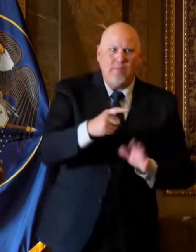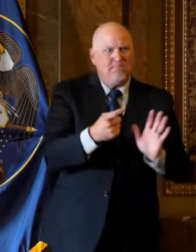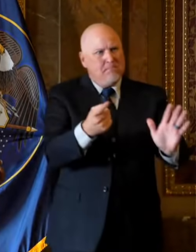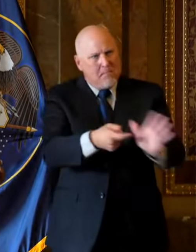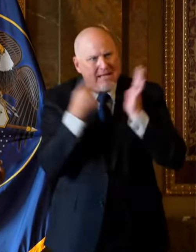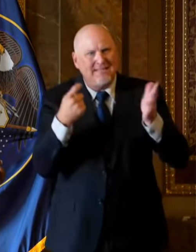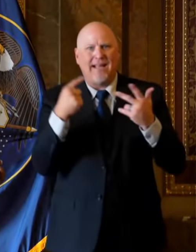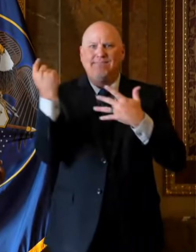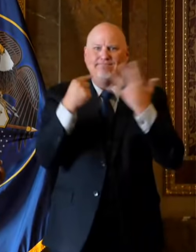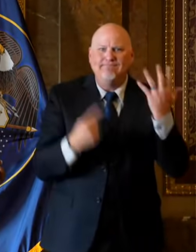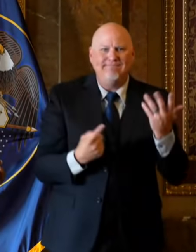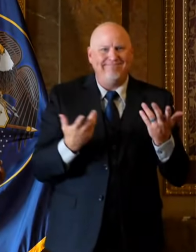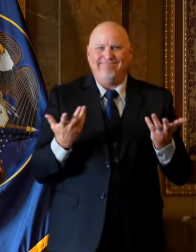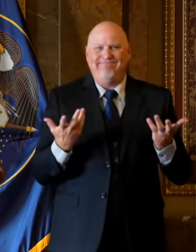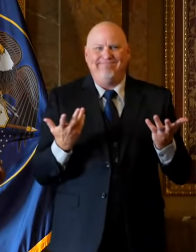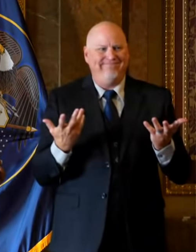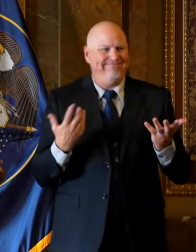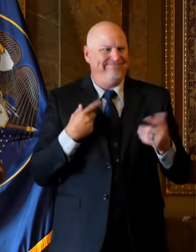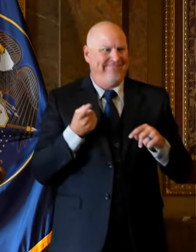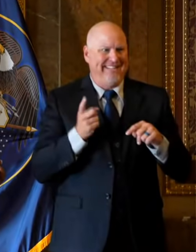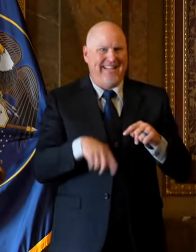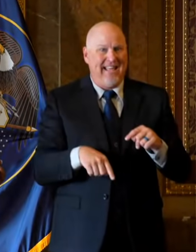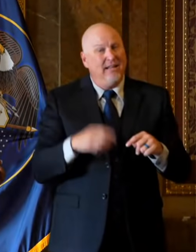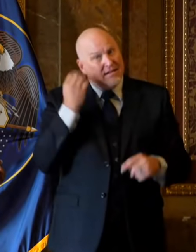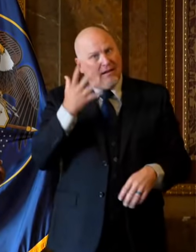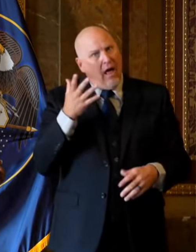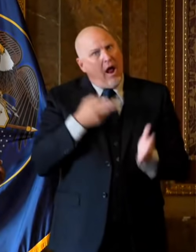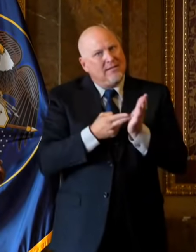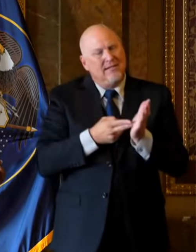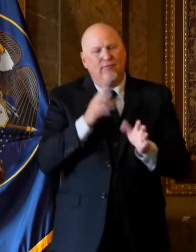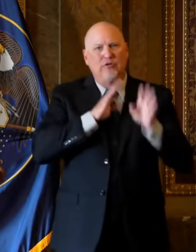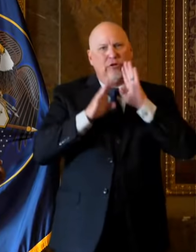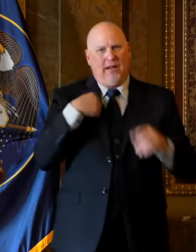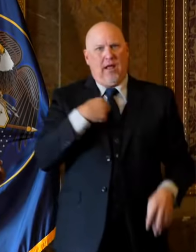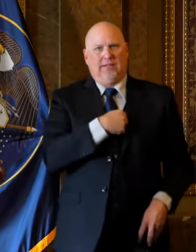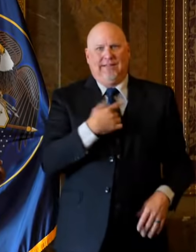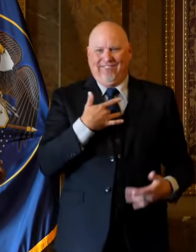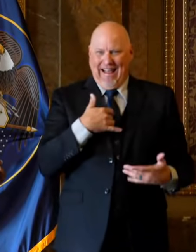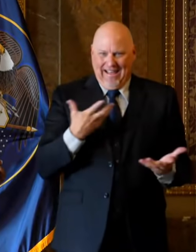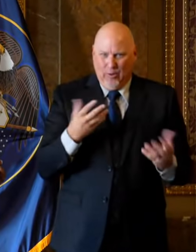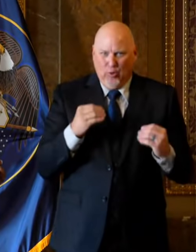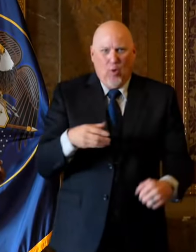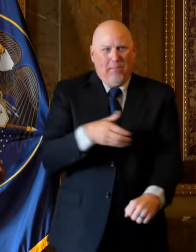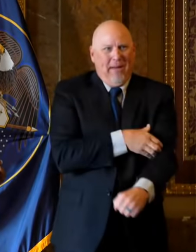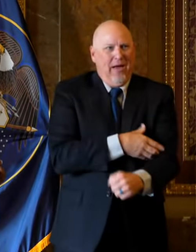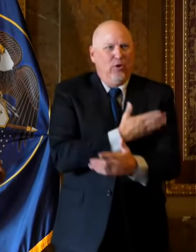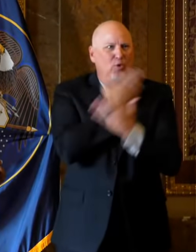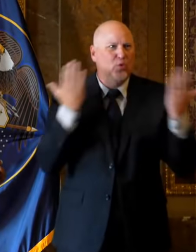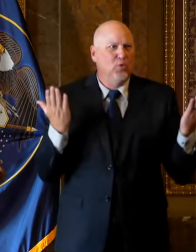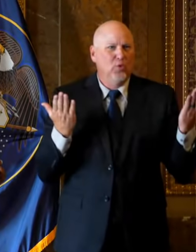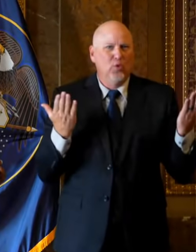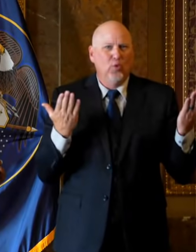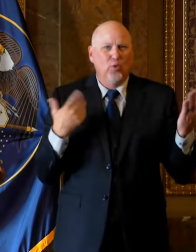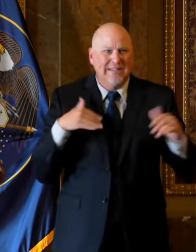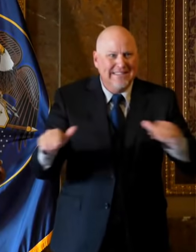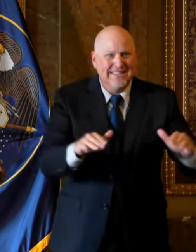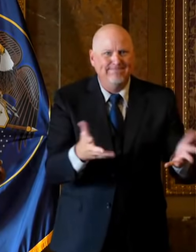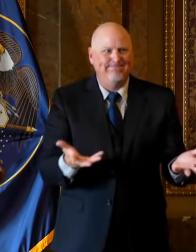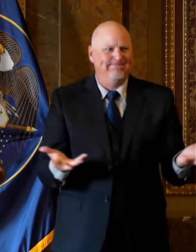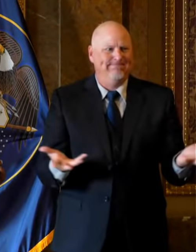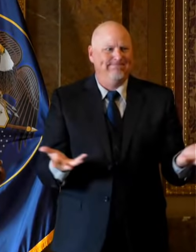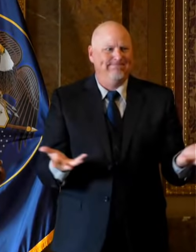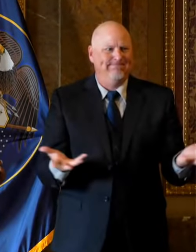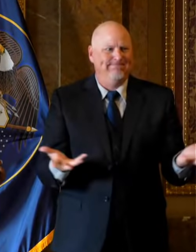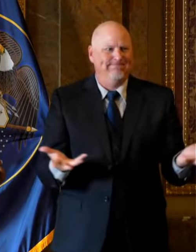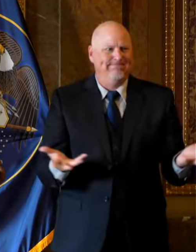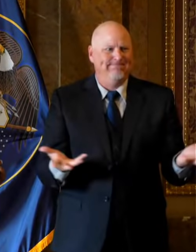it's frustrating for us. It's incredibly frustrating for us. However, today I want to talk about some of the things that are already in